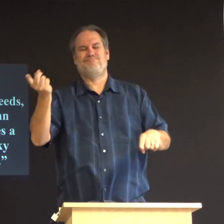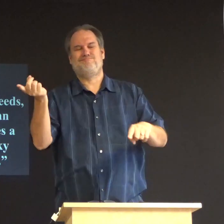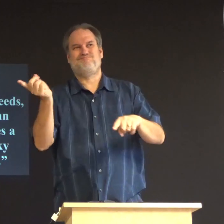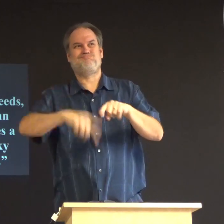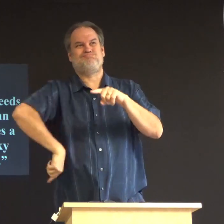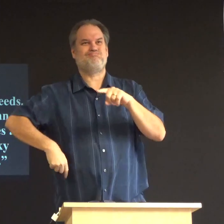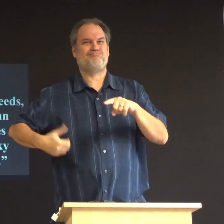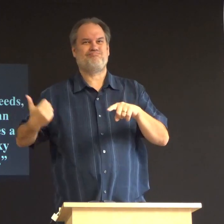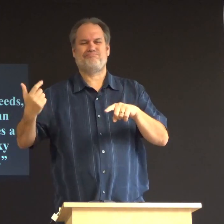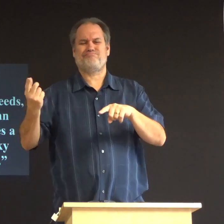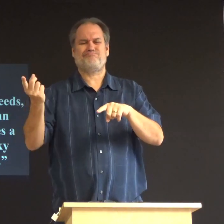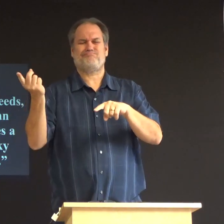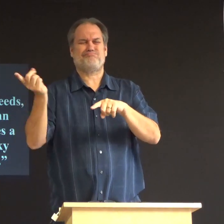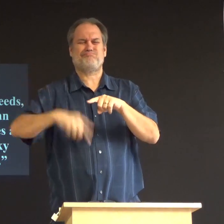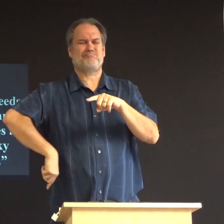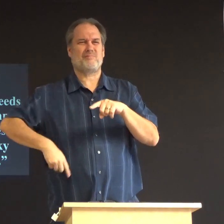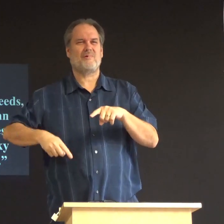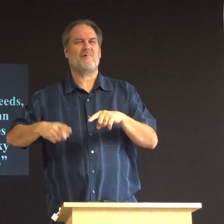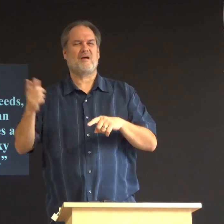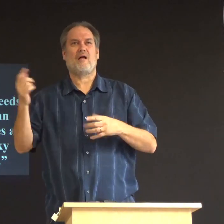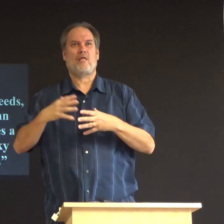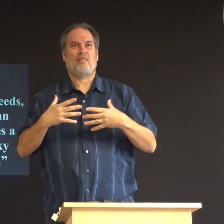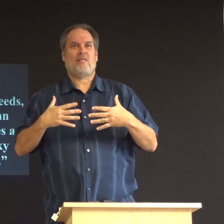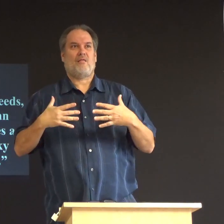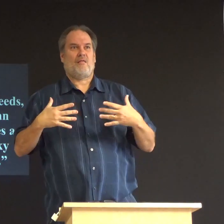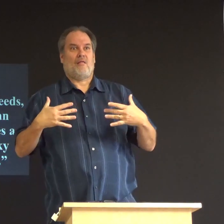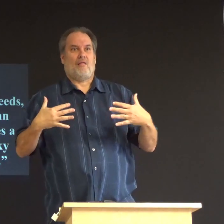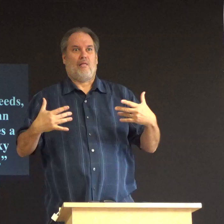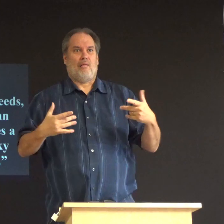God, though, God can do what the government can't.